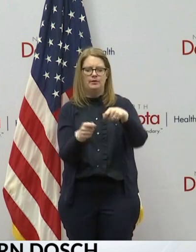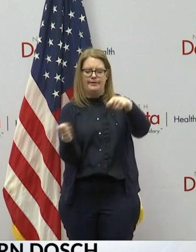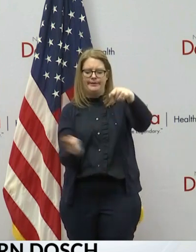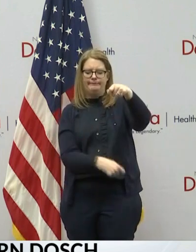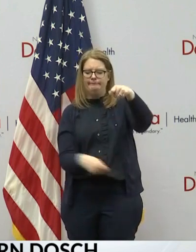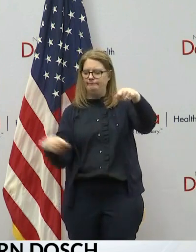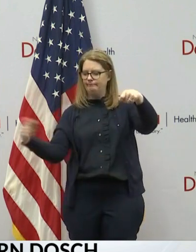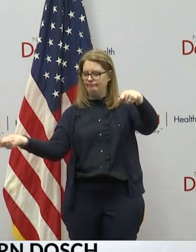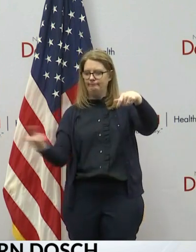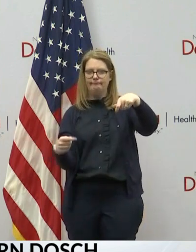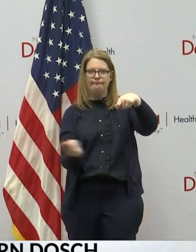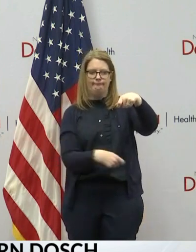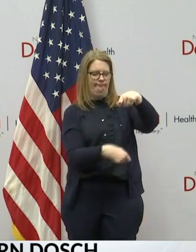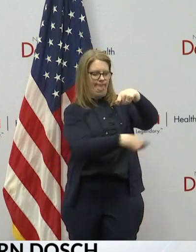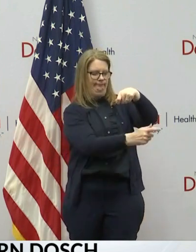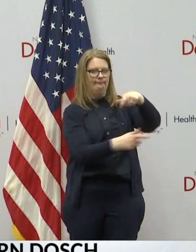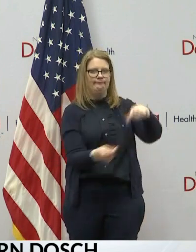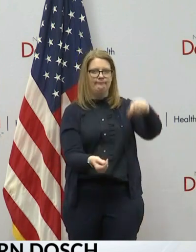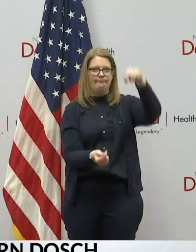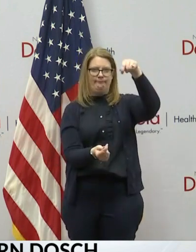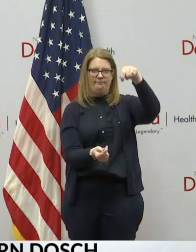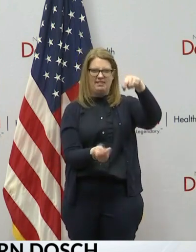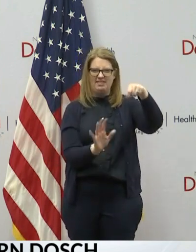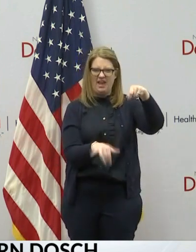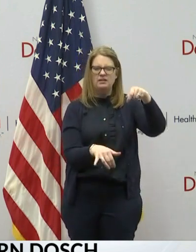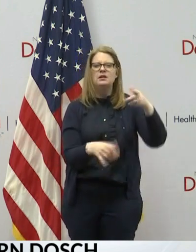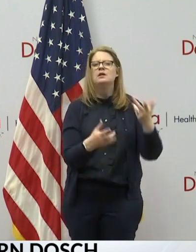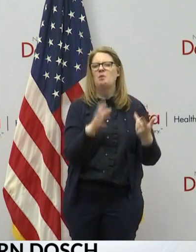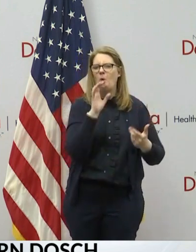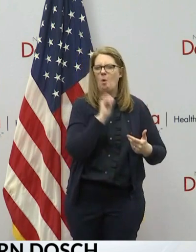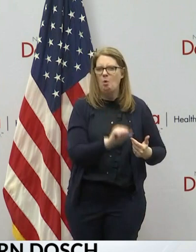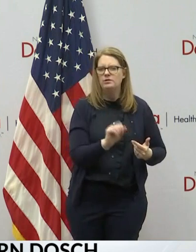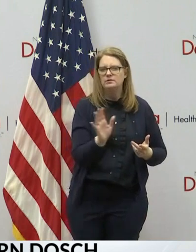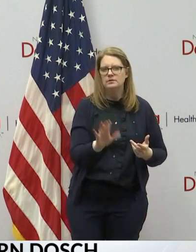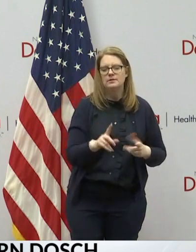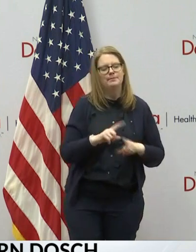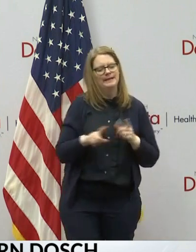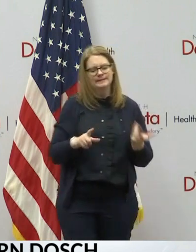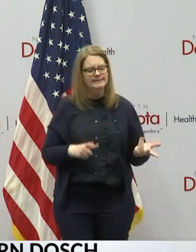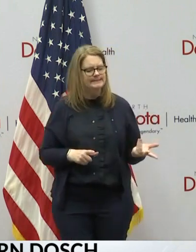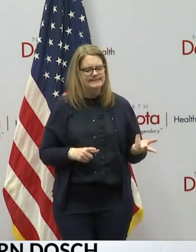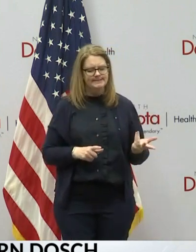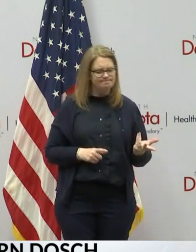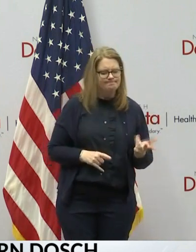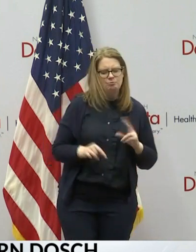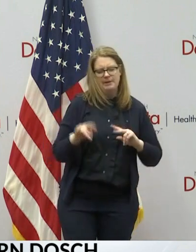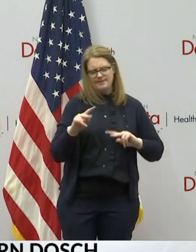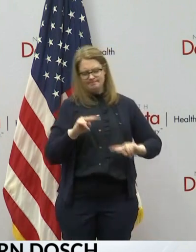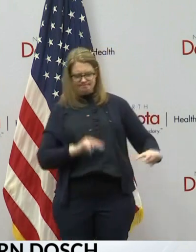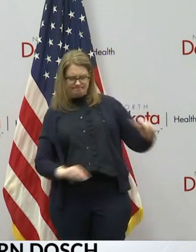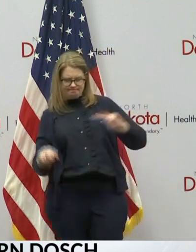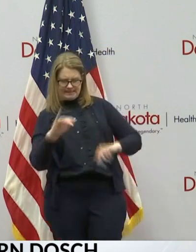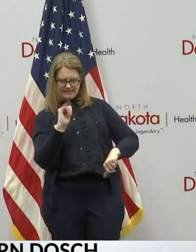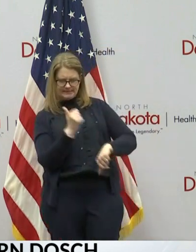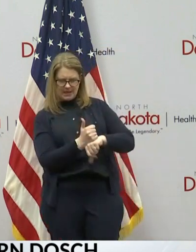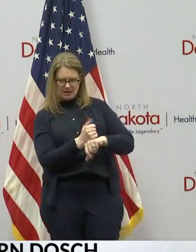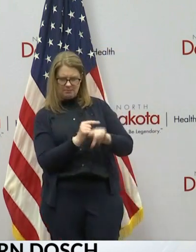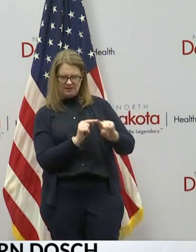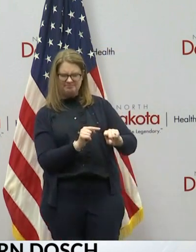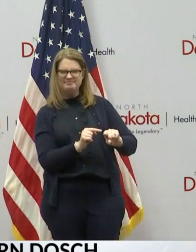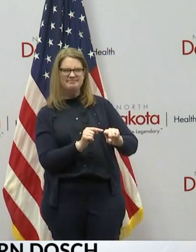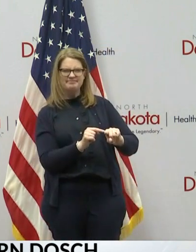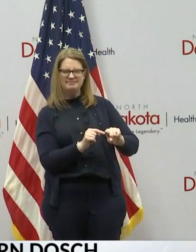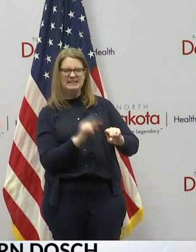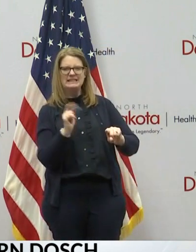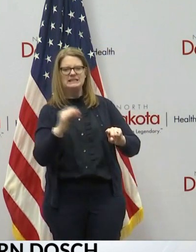getting the job done. And we're looking at that and saying we have to be more efficient. We have to make sure that the citizen experience